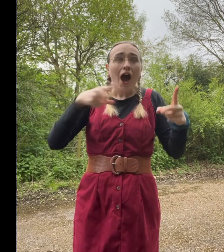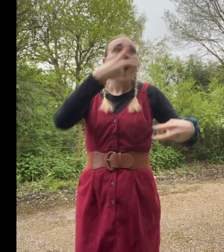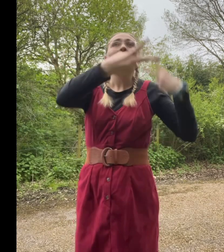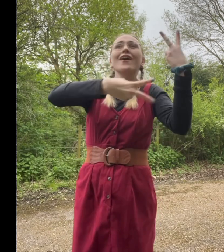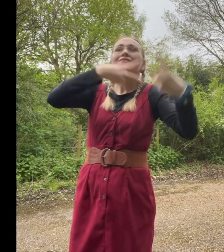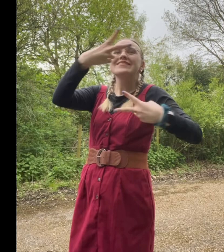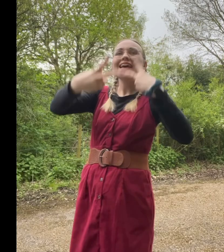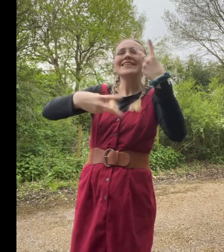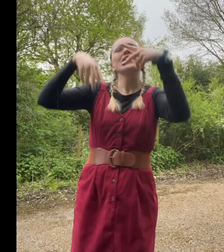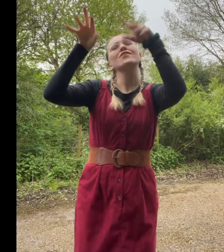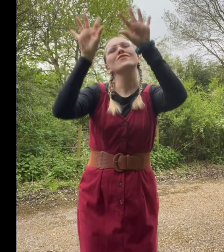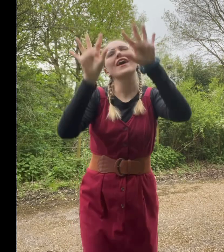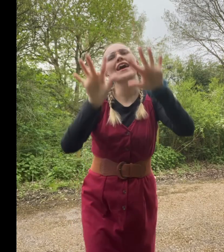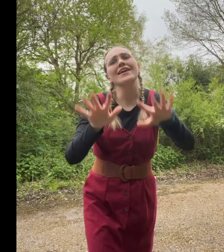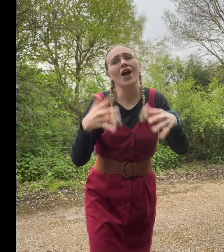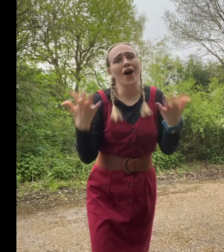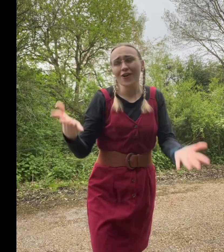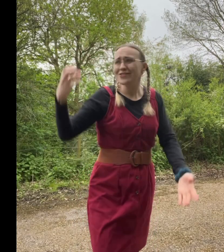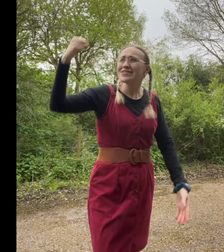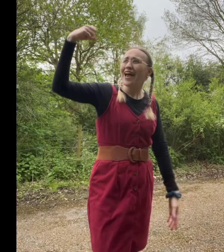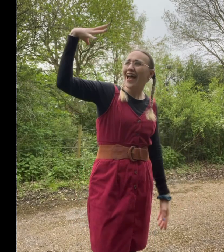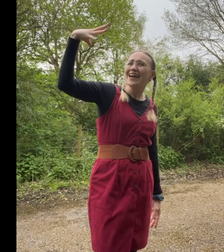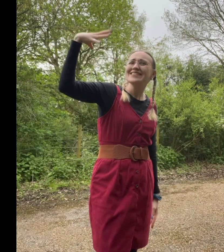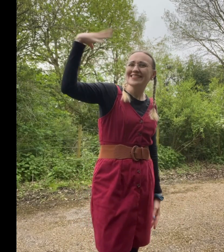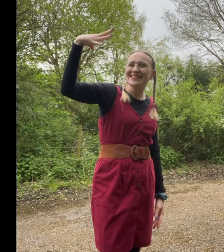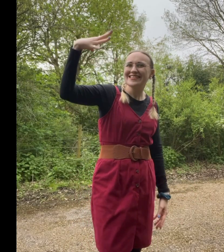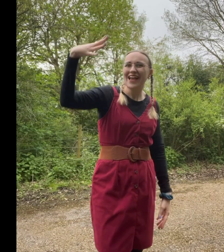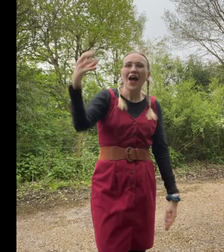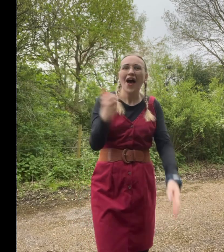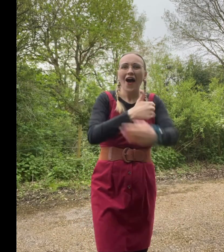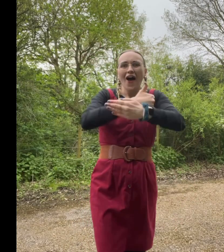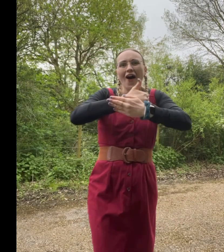in rain all shine, always poetic.